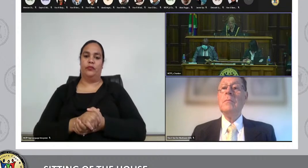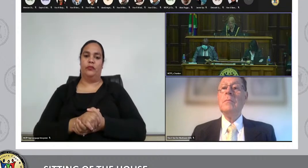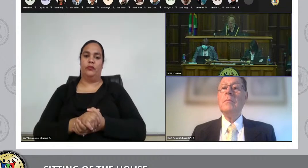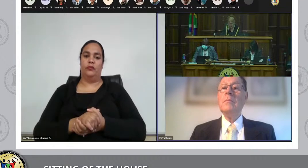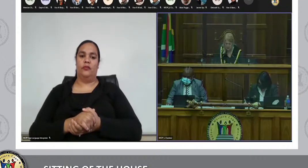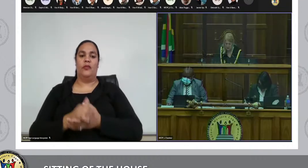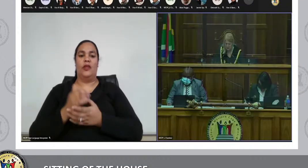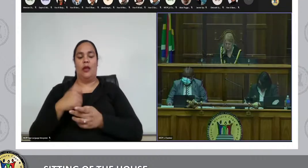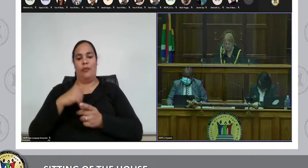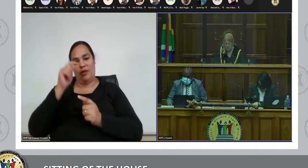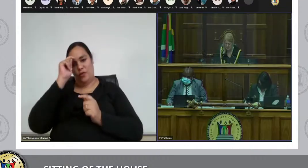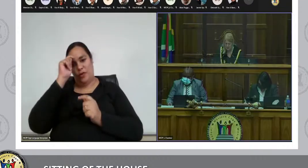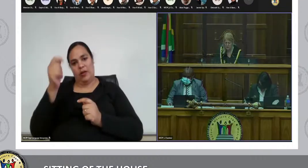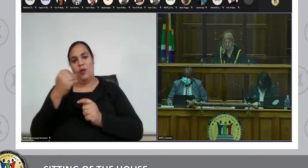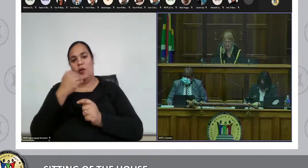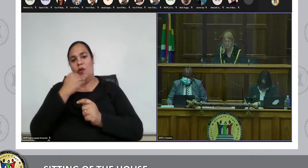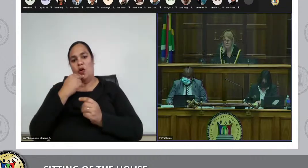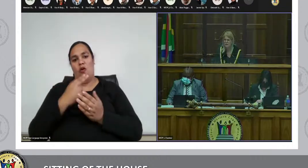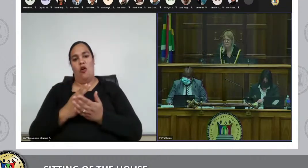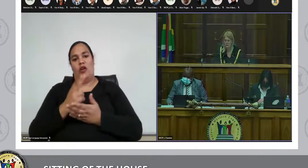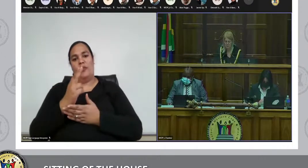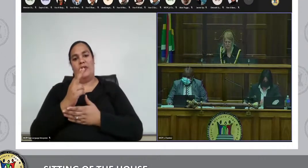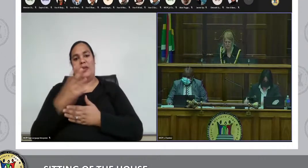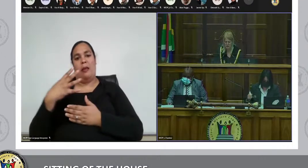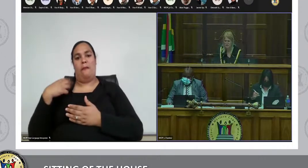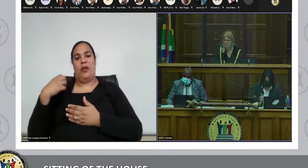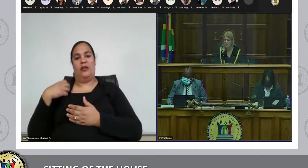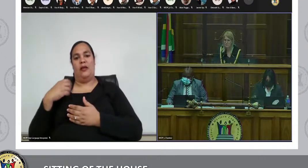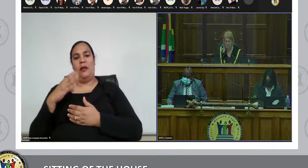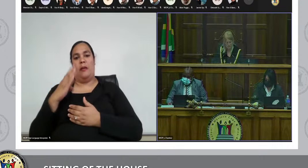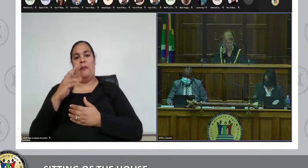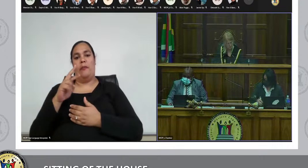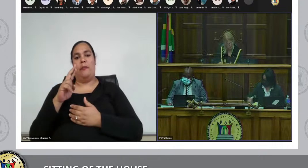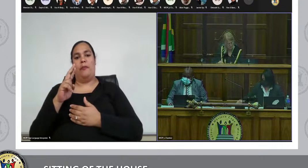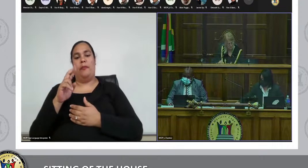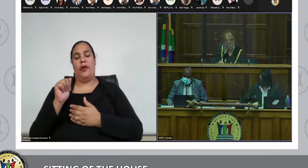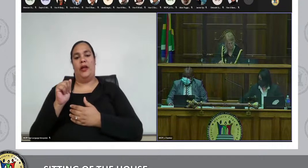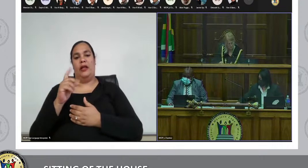I now recognise Honourable Minister Bredell.